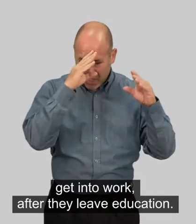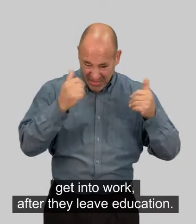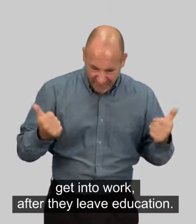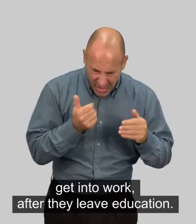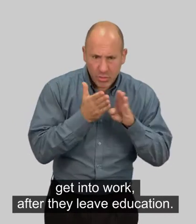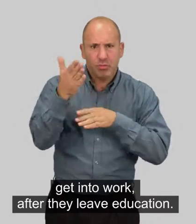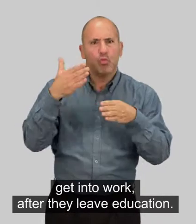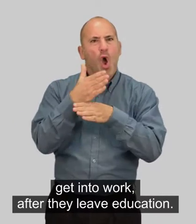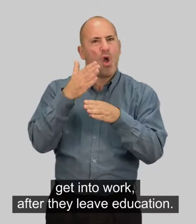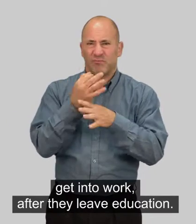leave education.